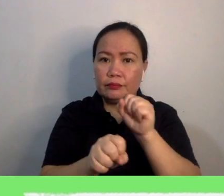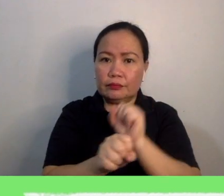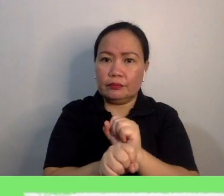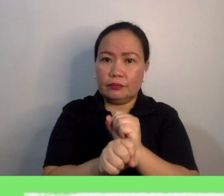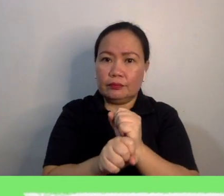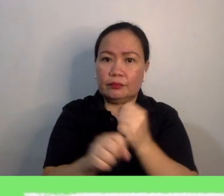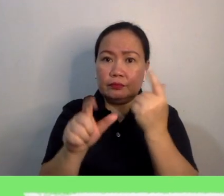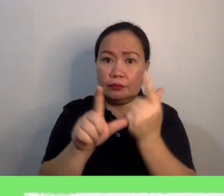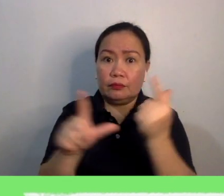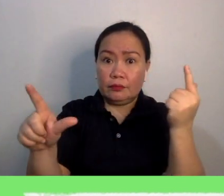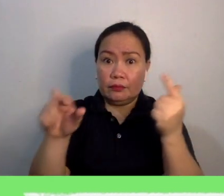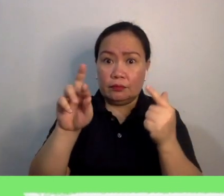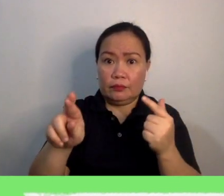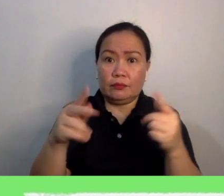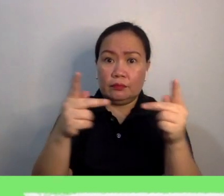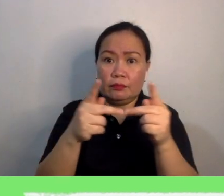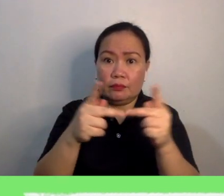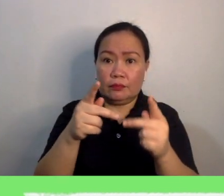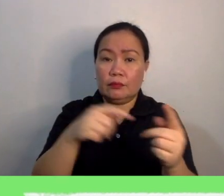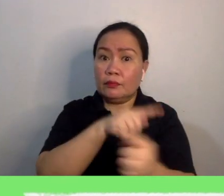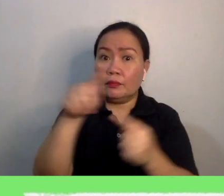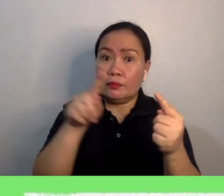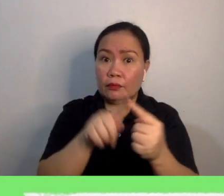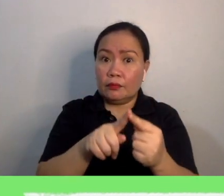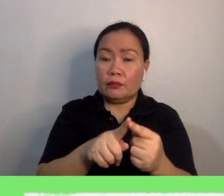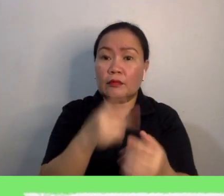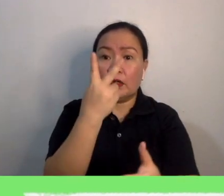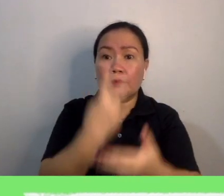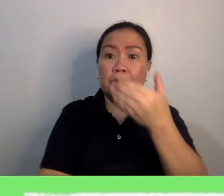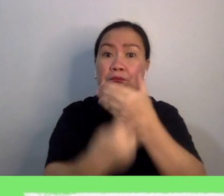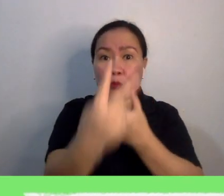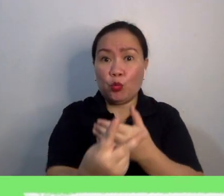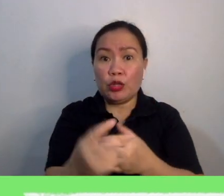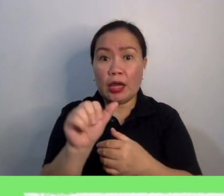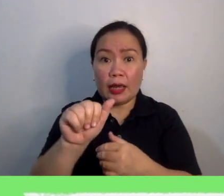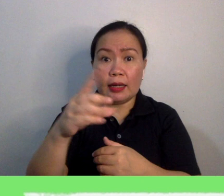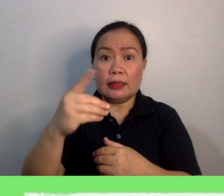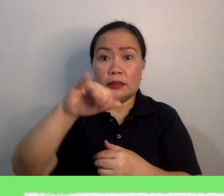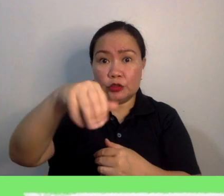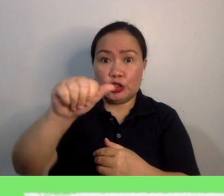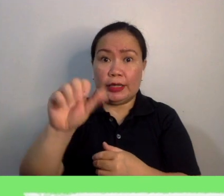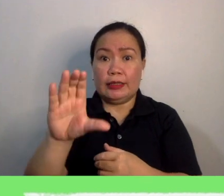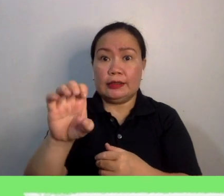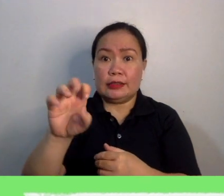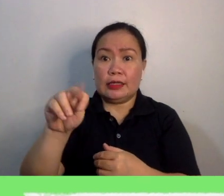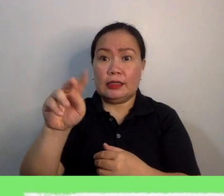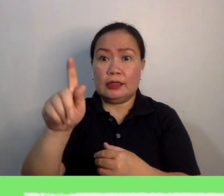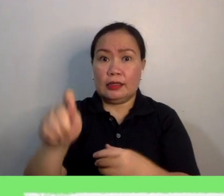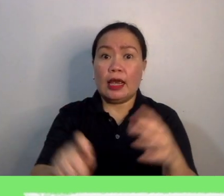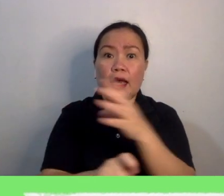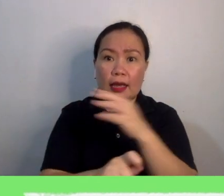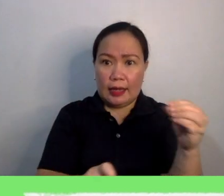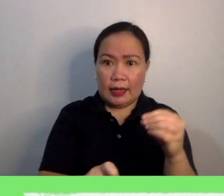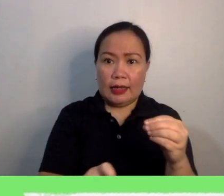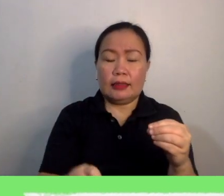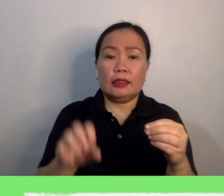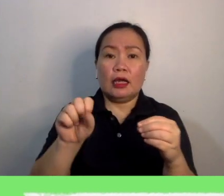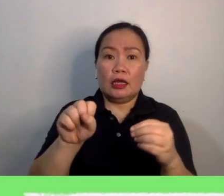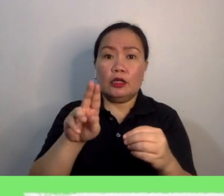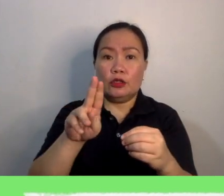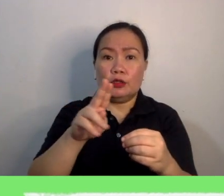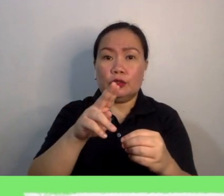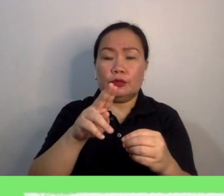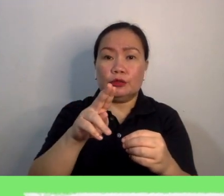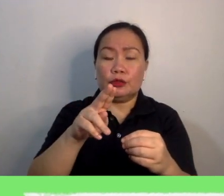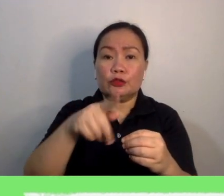they are adjacent and supplementary. Kaya pala, so ibig sabihin, ang linear